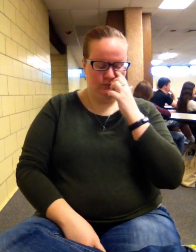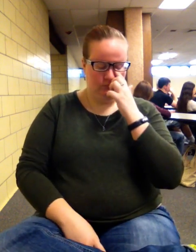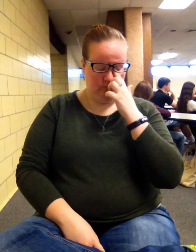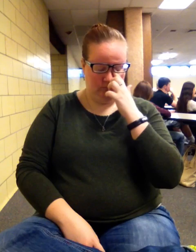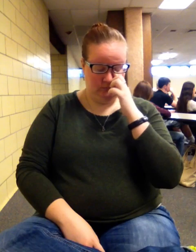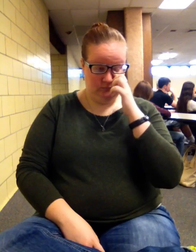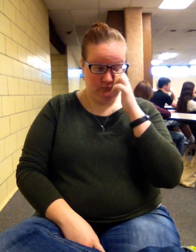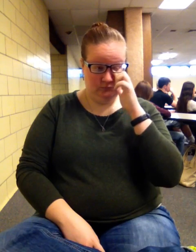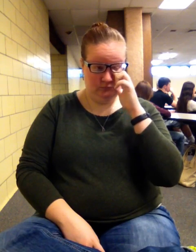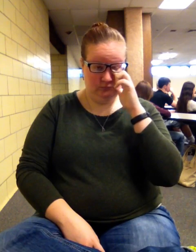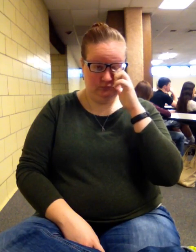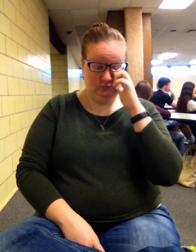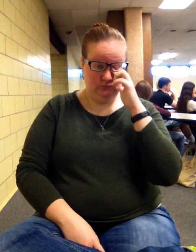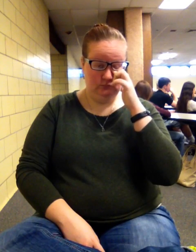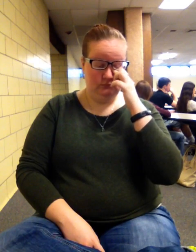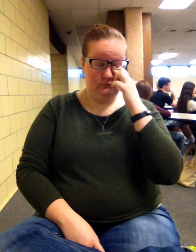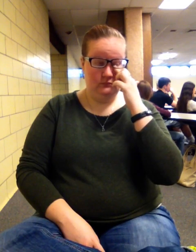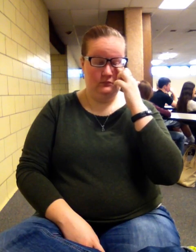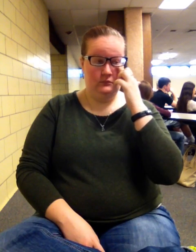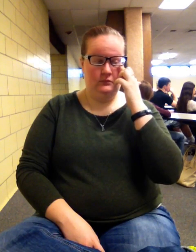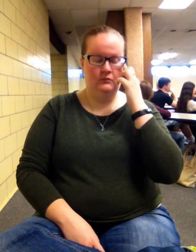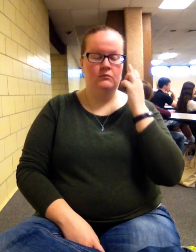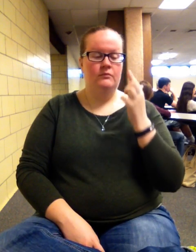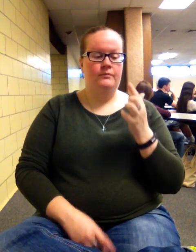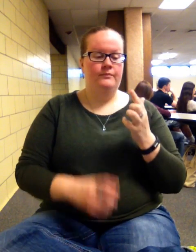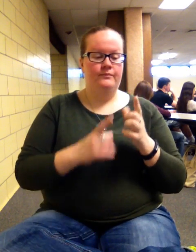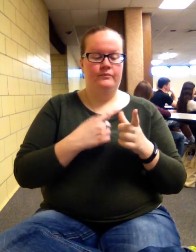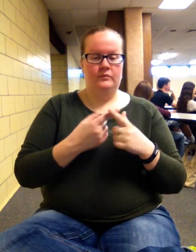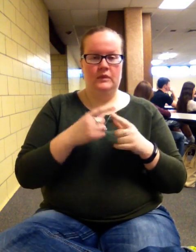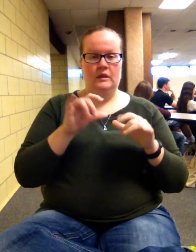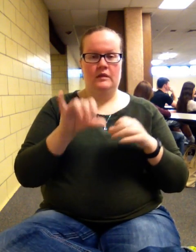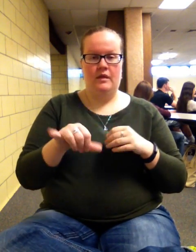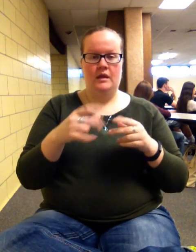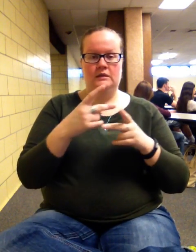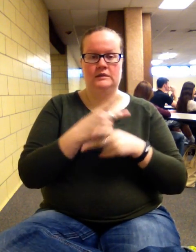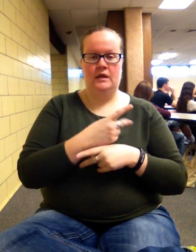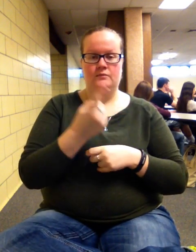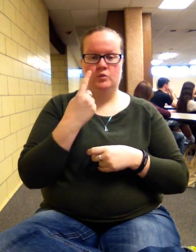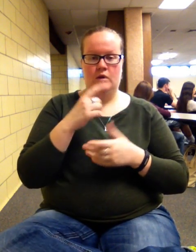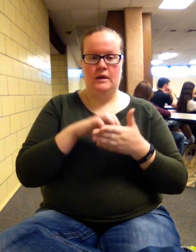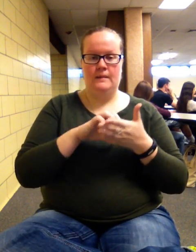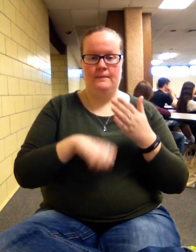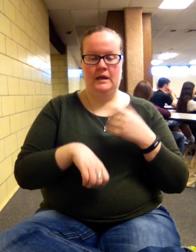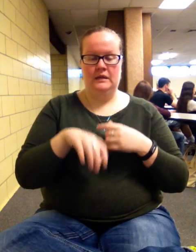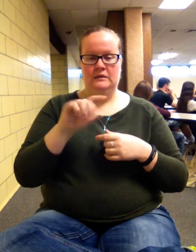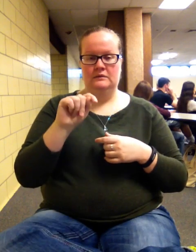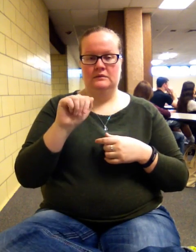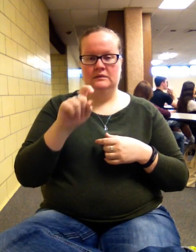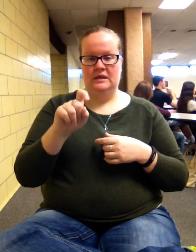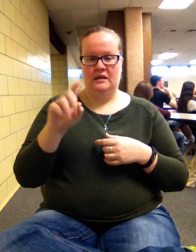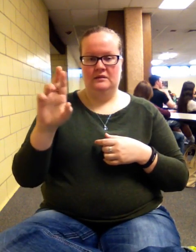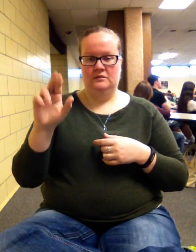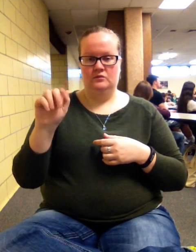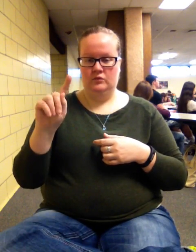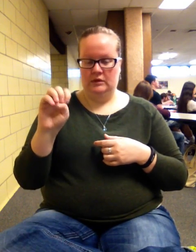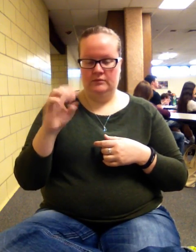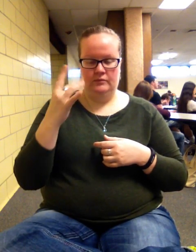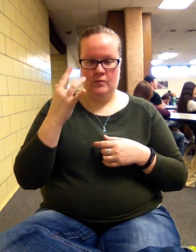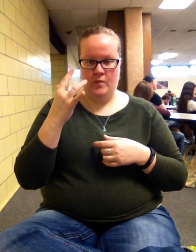And then our focus then is taking that times 1 minus the tax rate. Why is it times 1 minus the